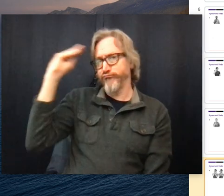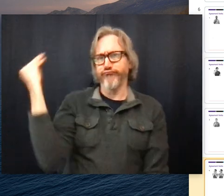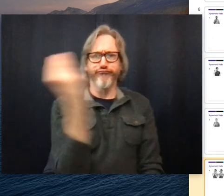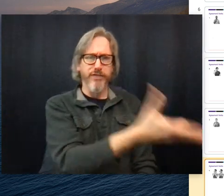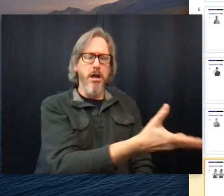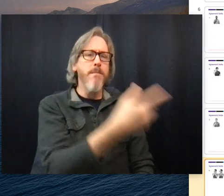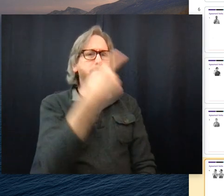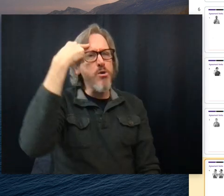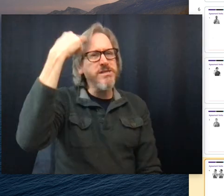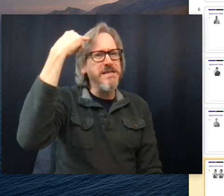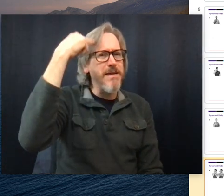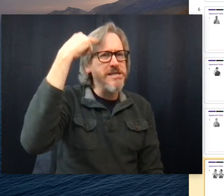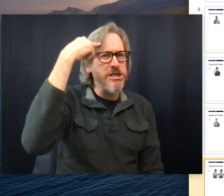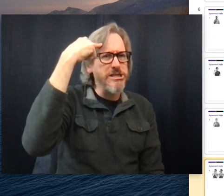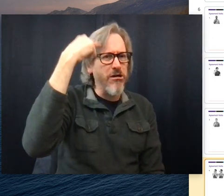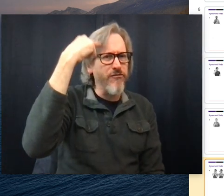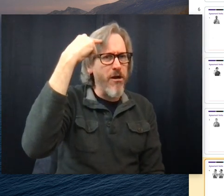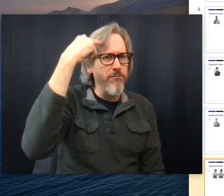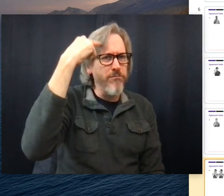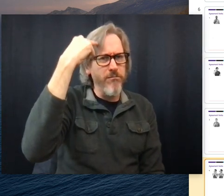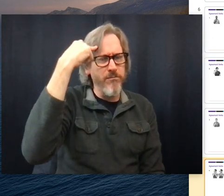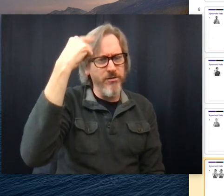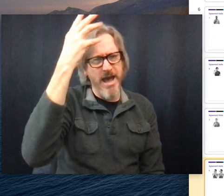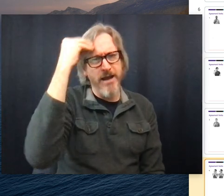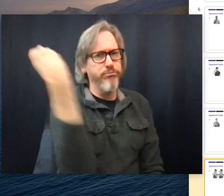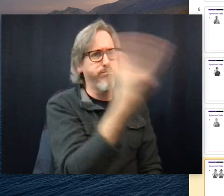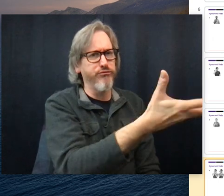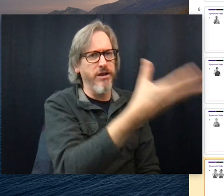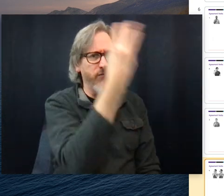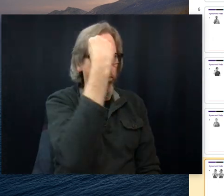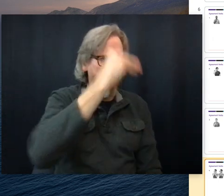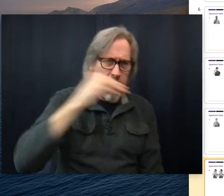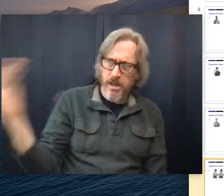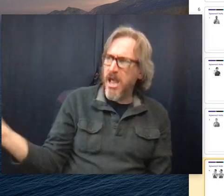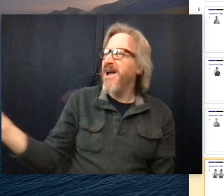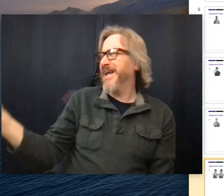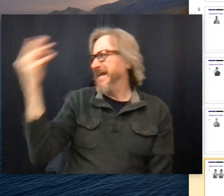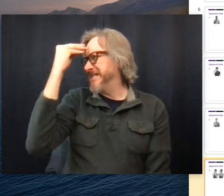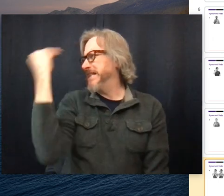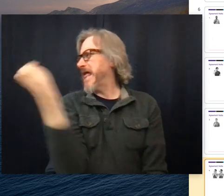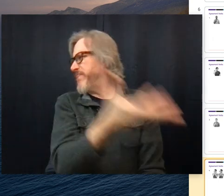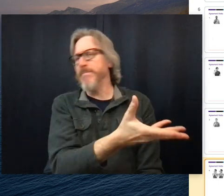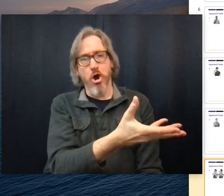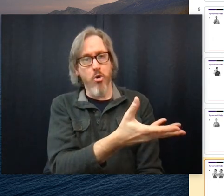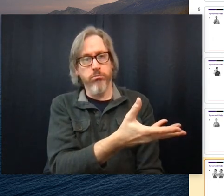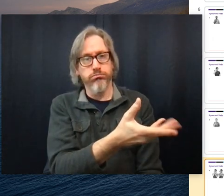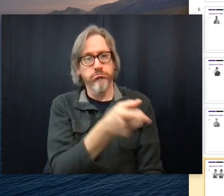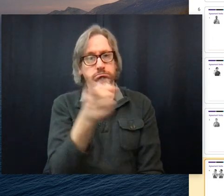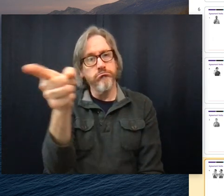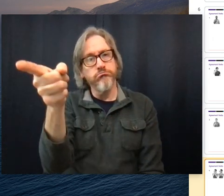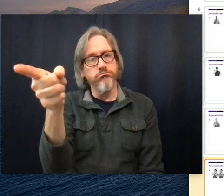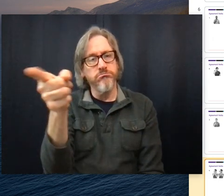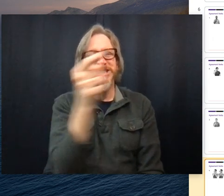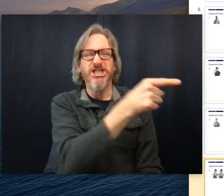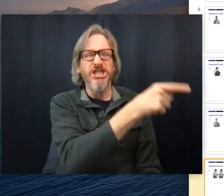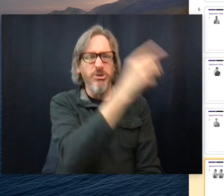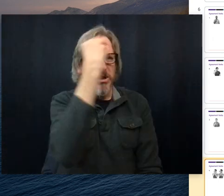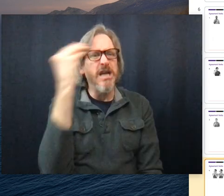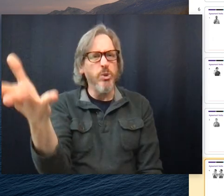them. Most of the time it's going to start from the head. Inform, let them know.